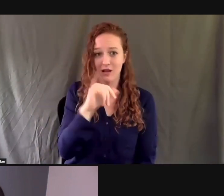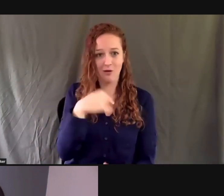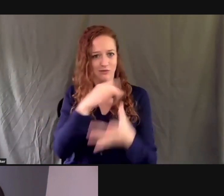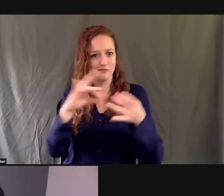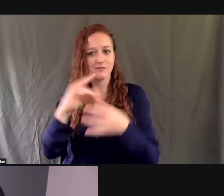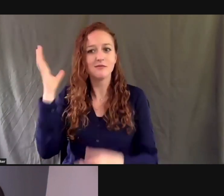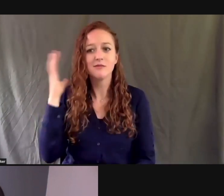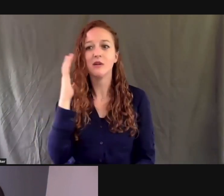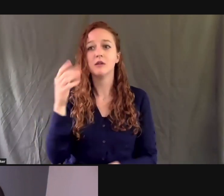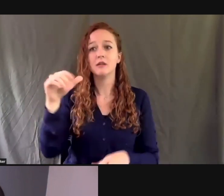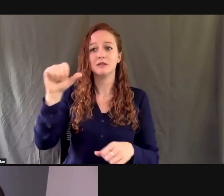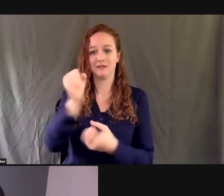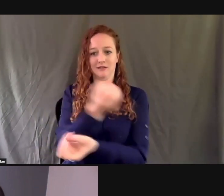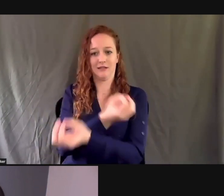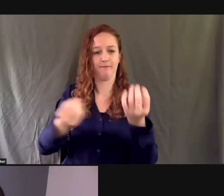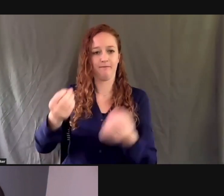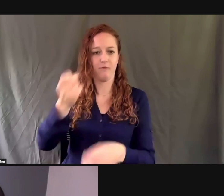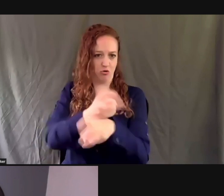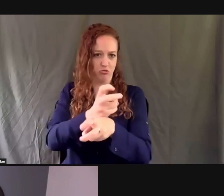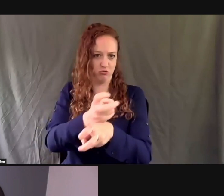Do you want to go ahead?